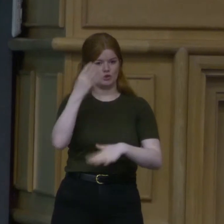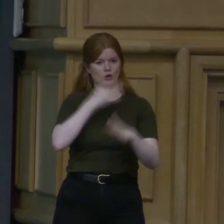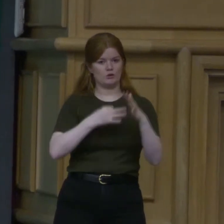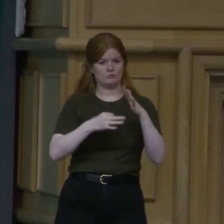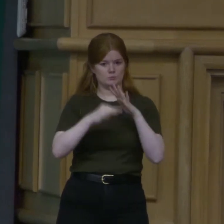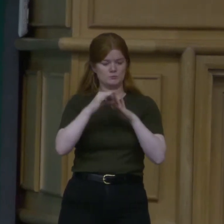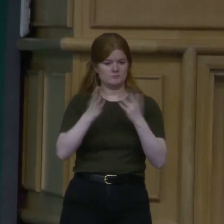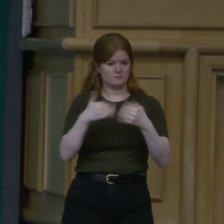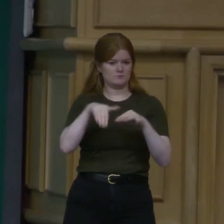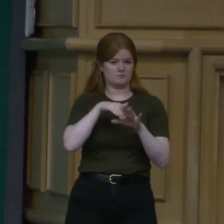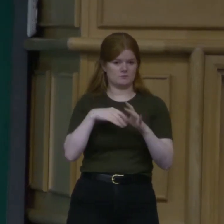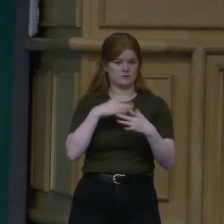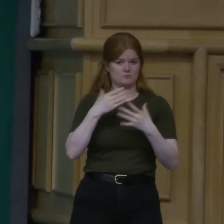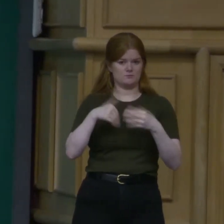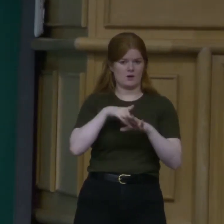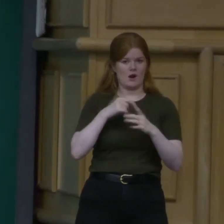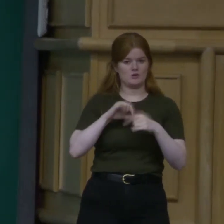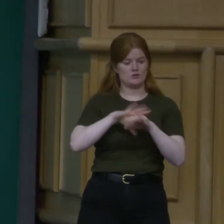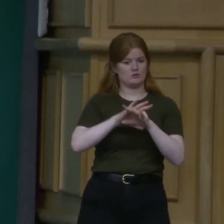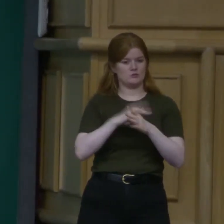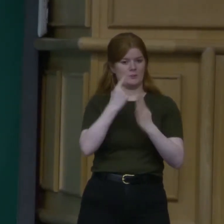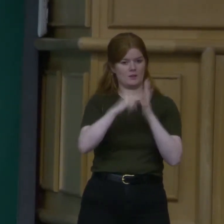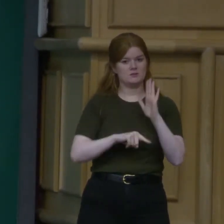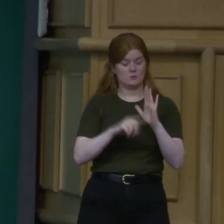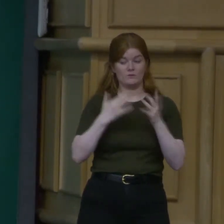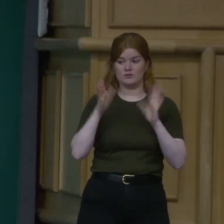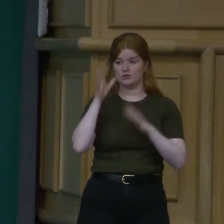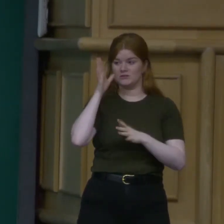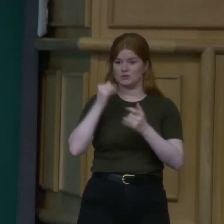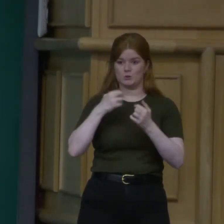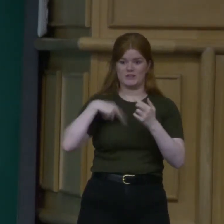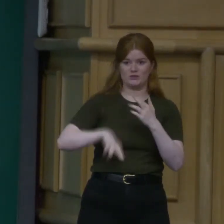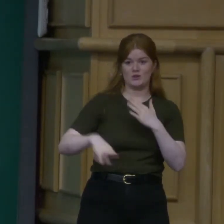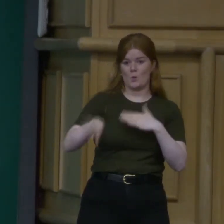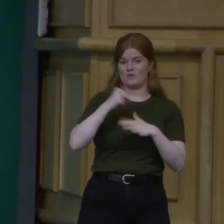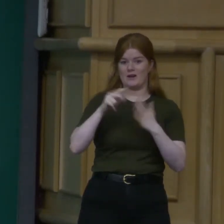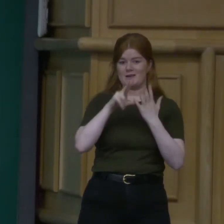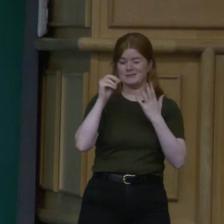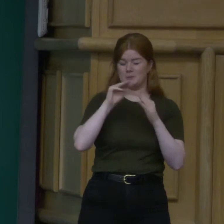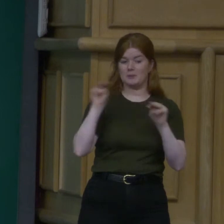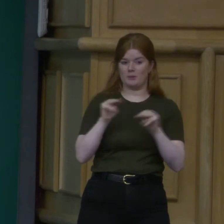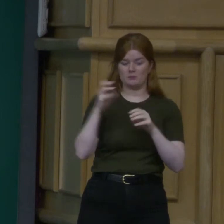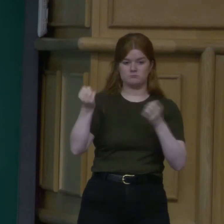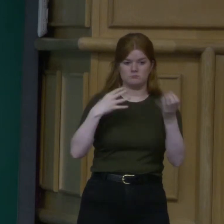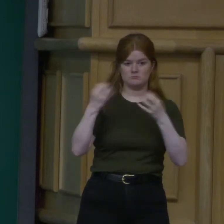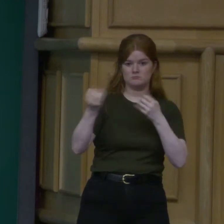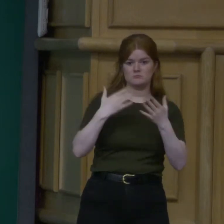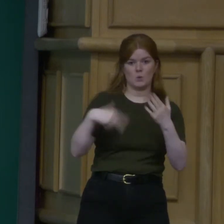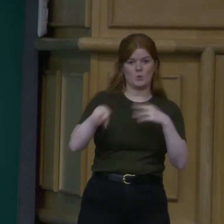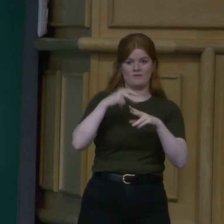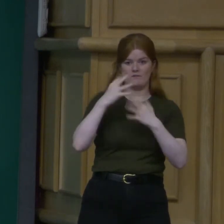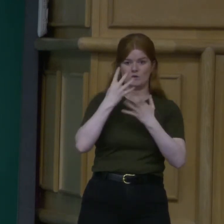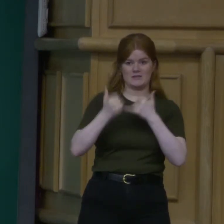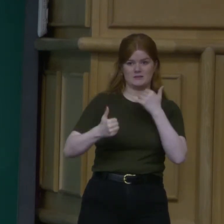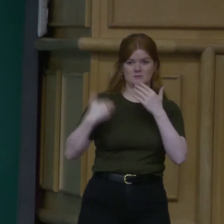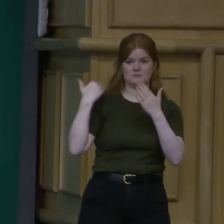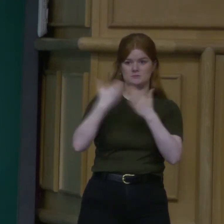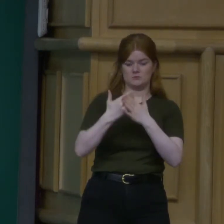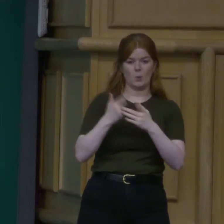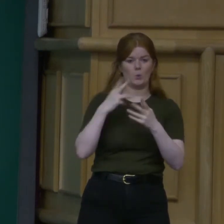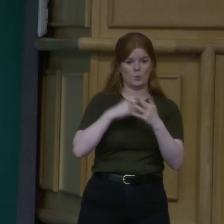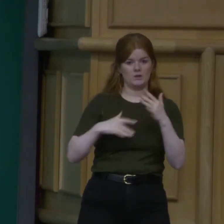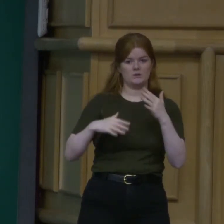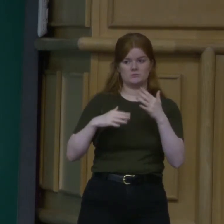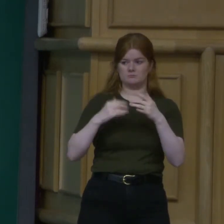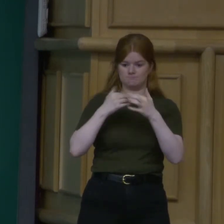make up our security policy. We've heard from almost over 80 people over the 4 days with